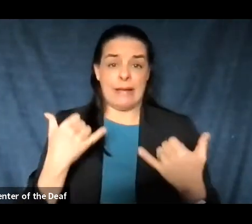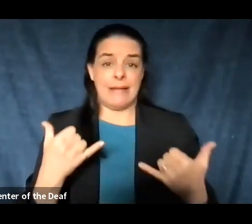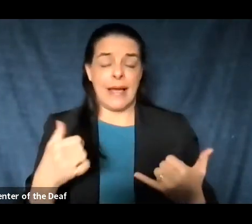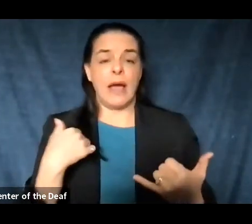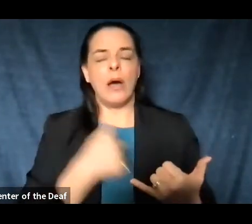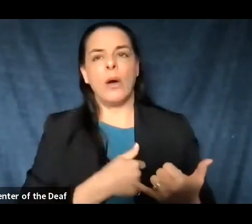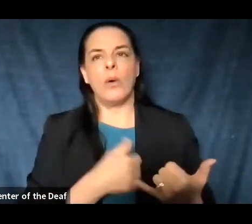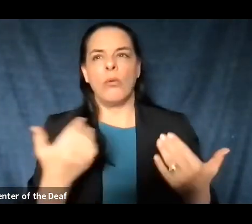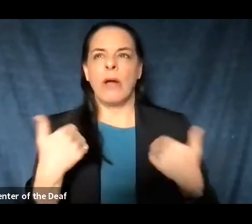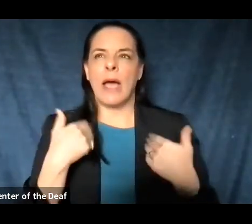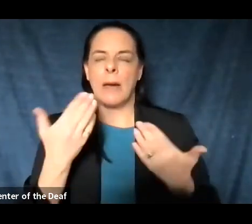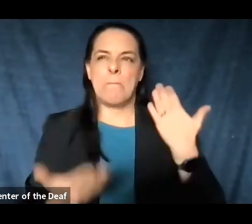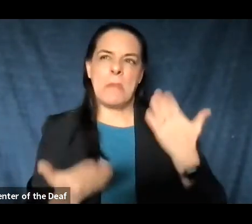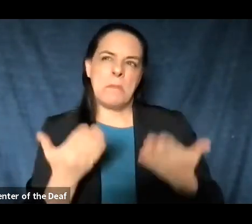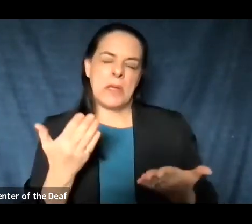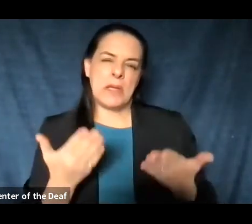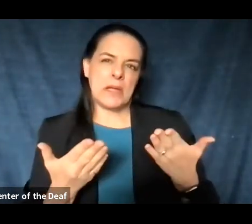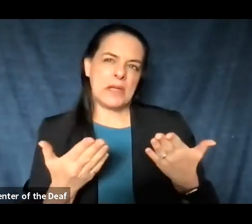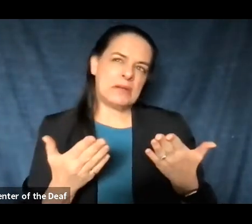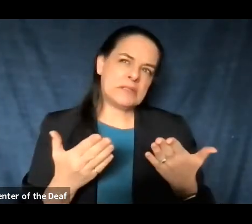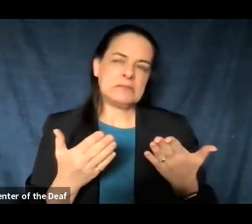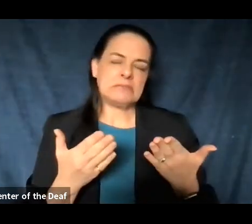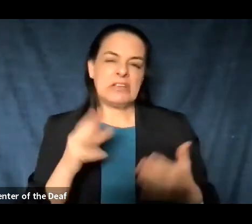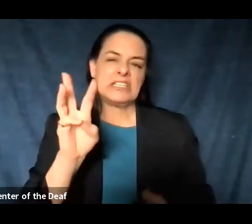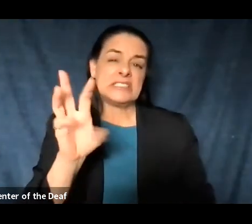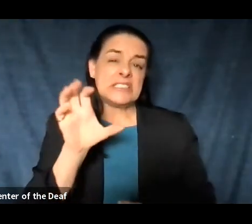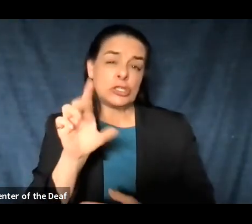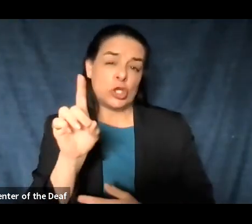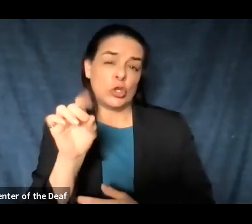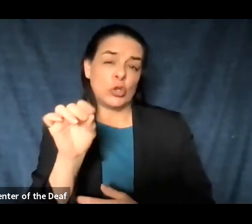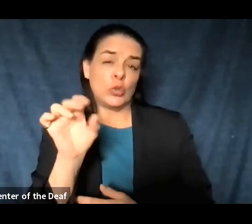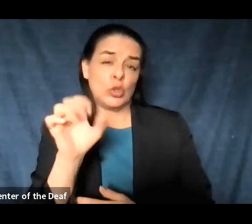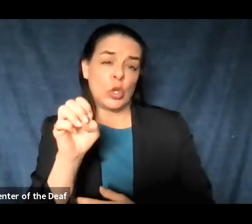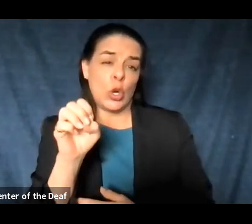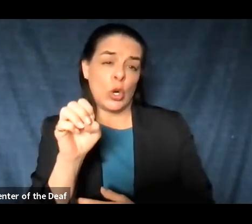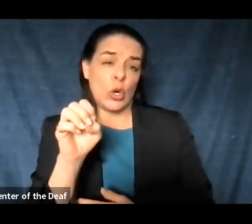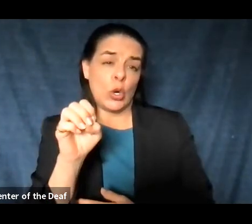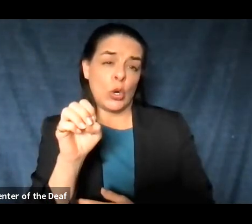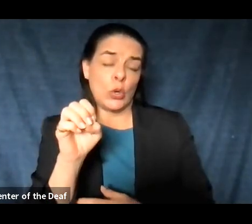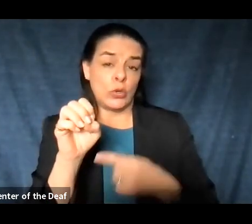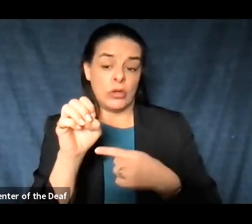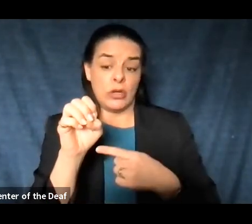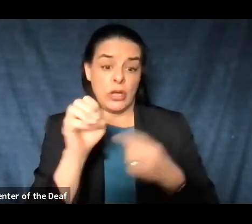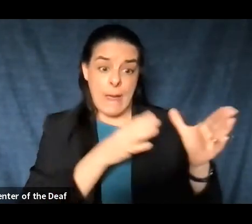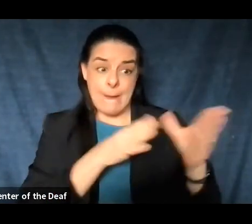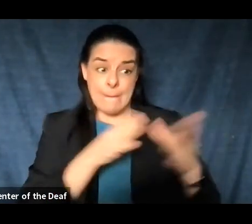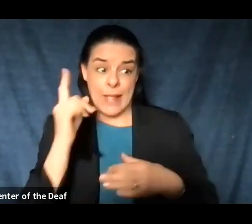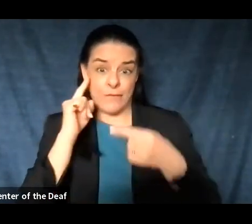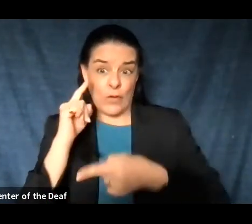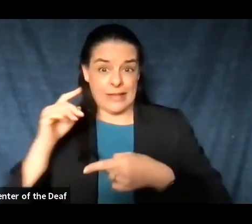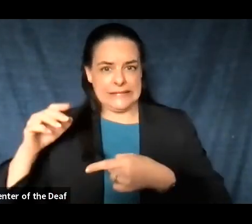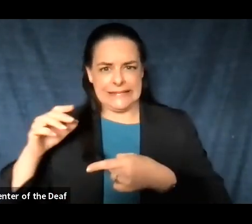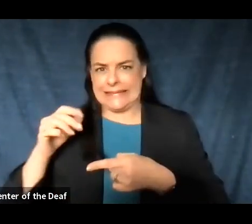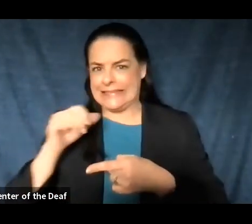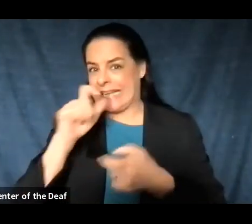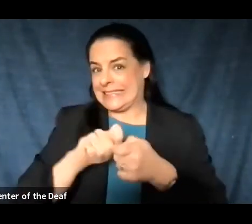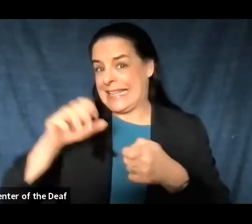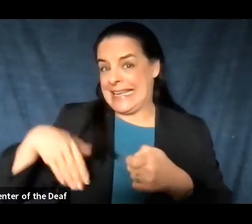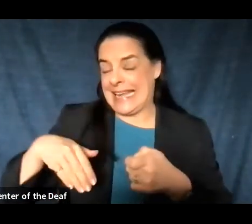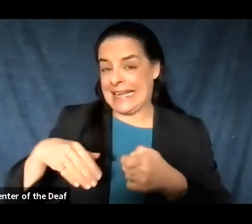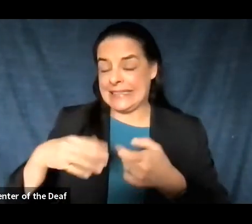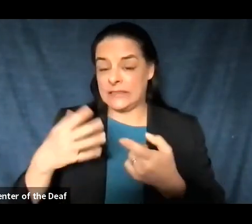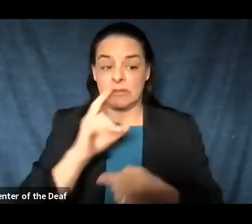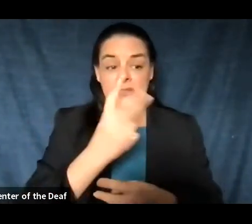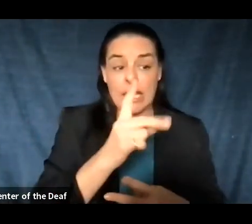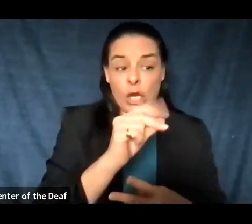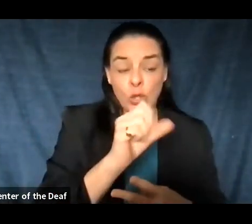have about, give or take, 600 doses that we don't exactly have a plan for, that aren't either a second dose for somebody